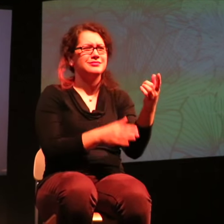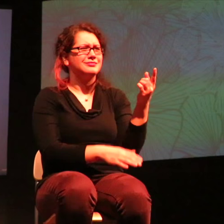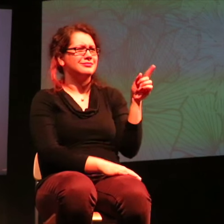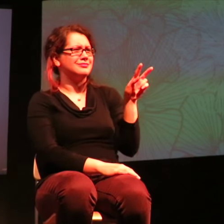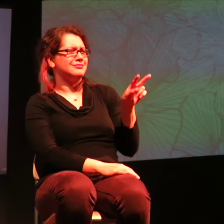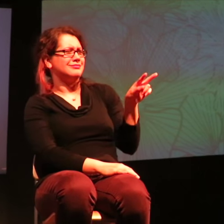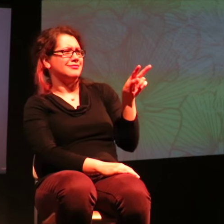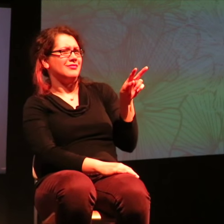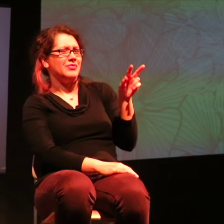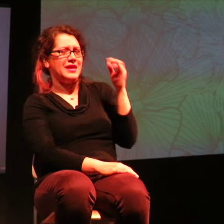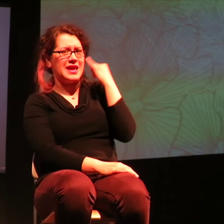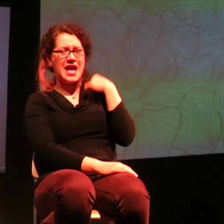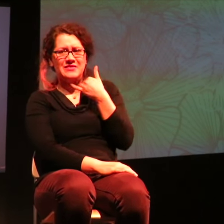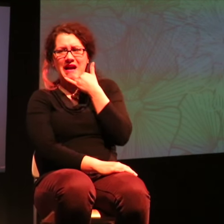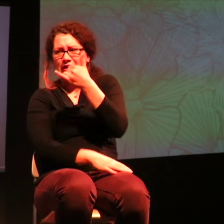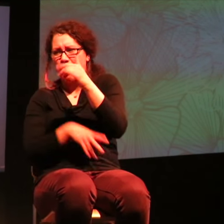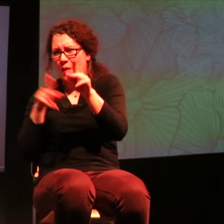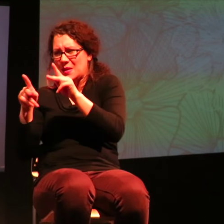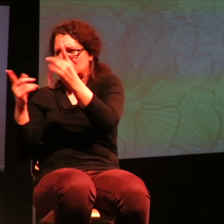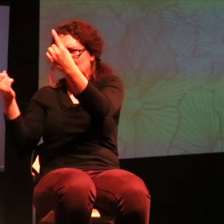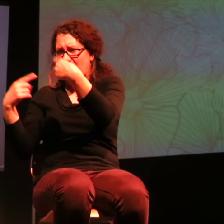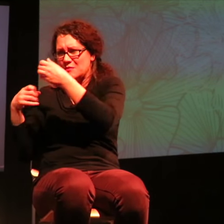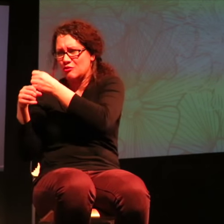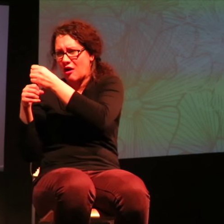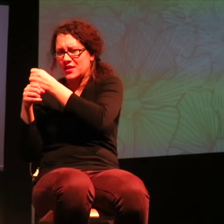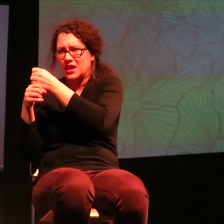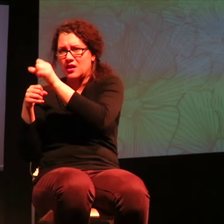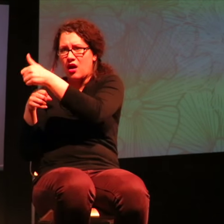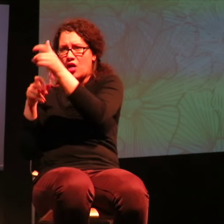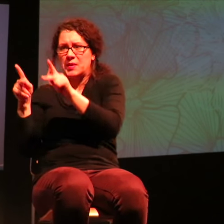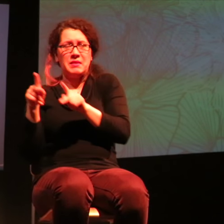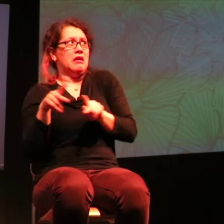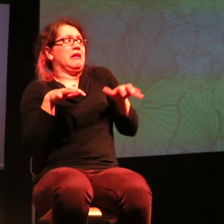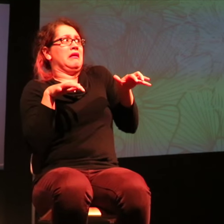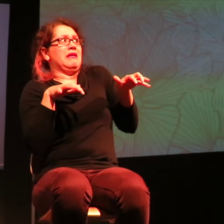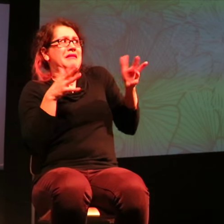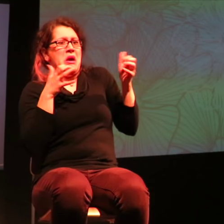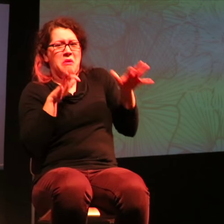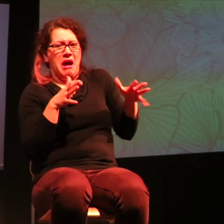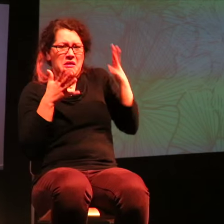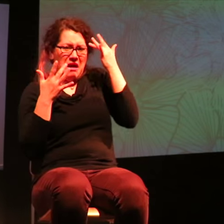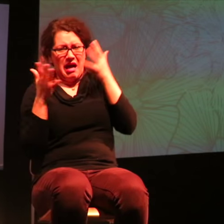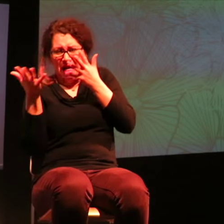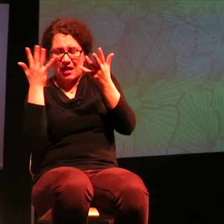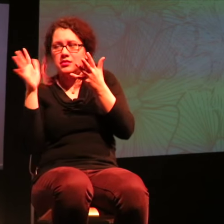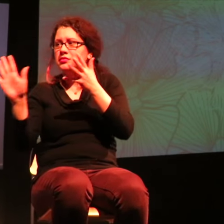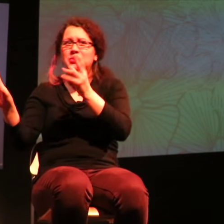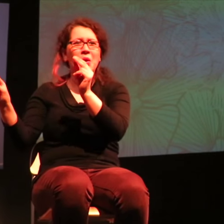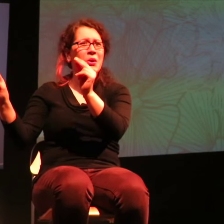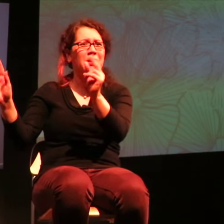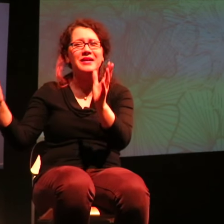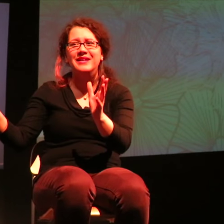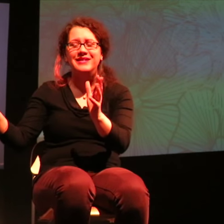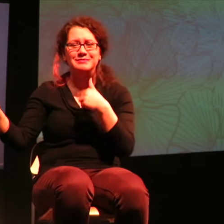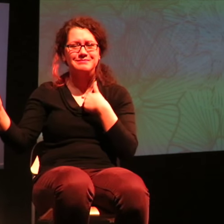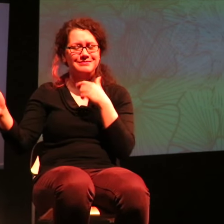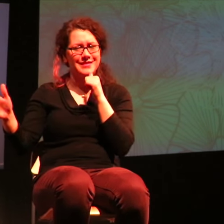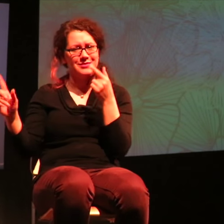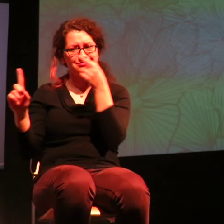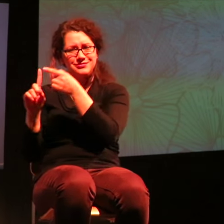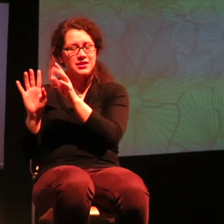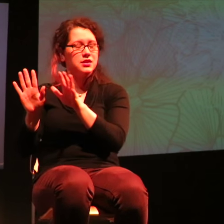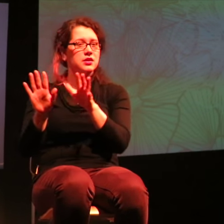what people think when I call them to want to go out for coffee? Is this what they actually think? Because that's not the intention. And so